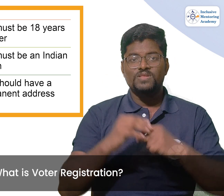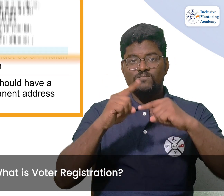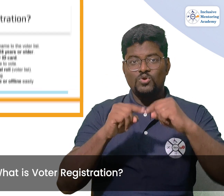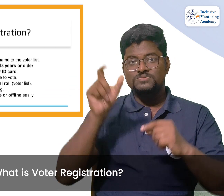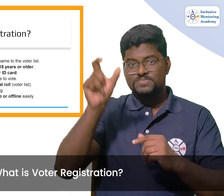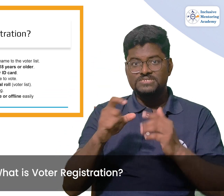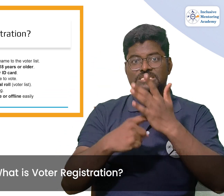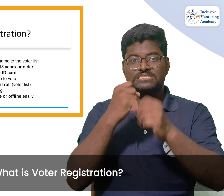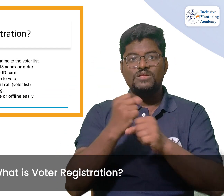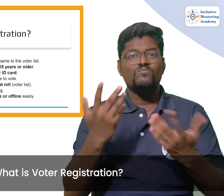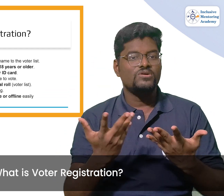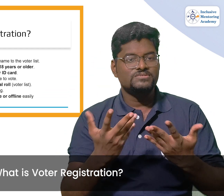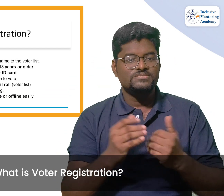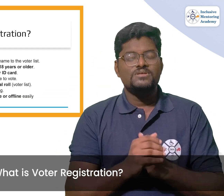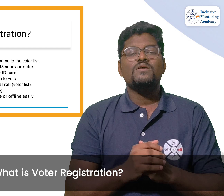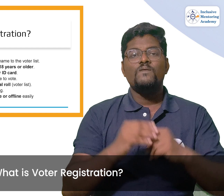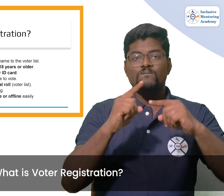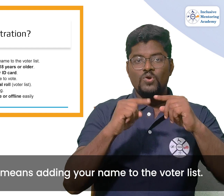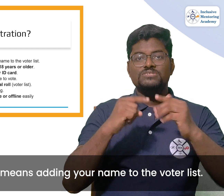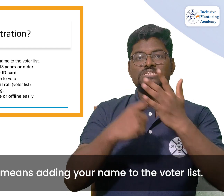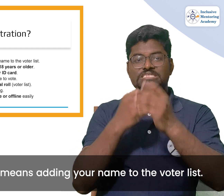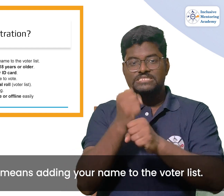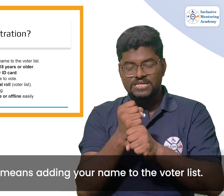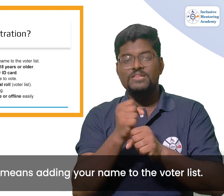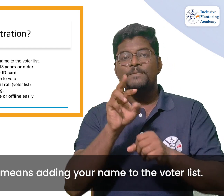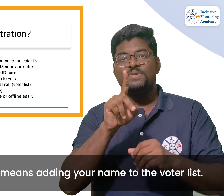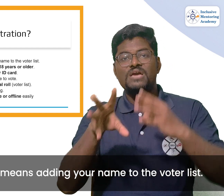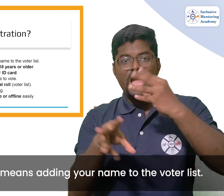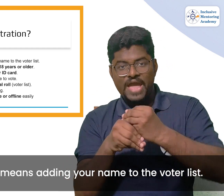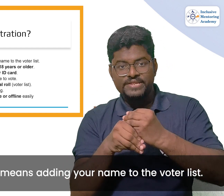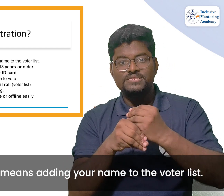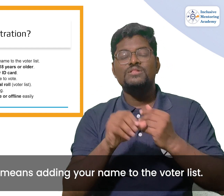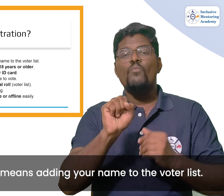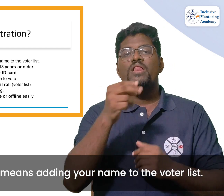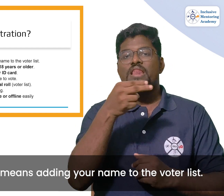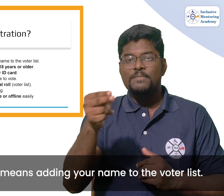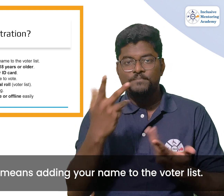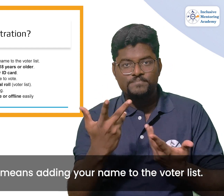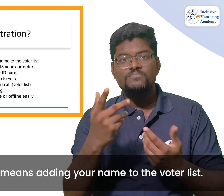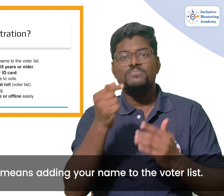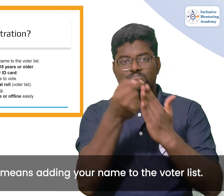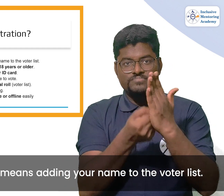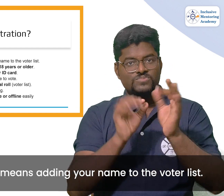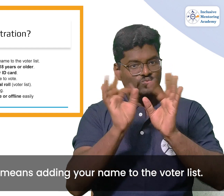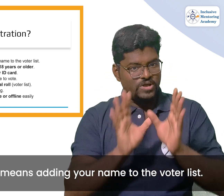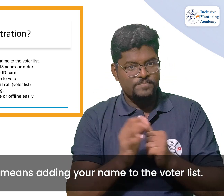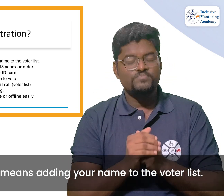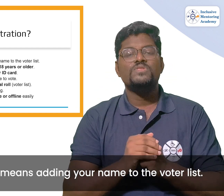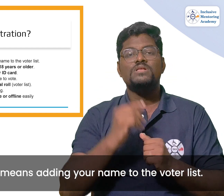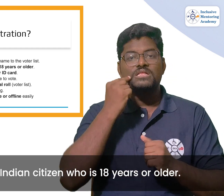What is voter registration? Voter registration means adding your name to the voter list. It